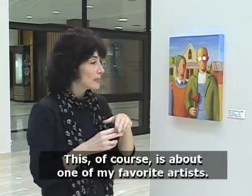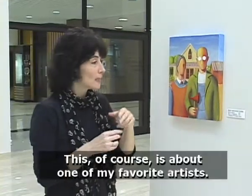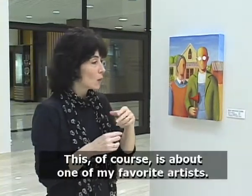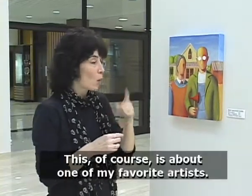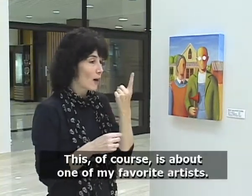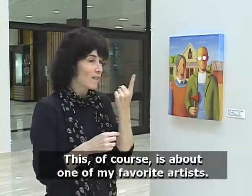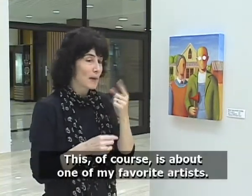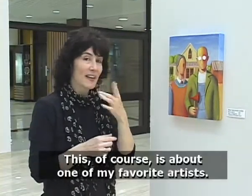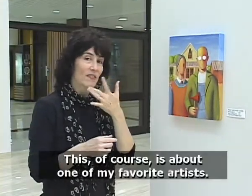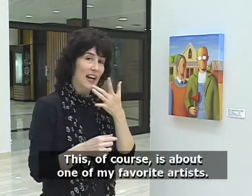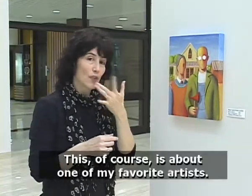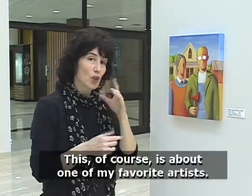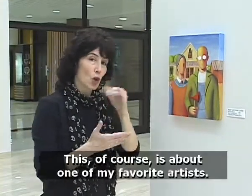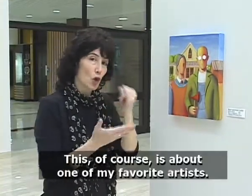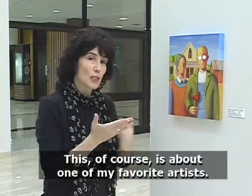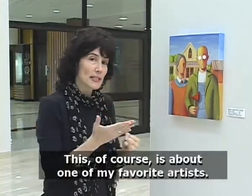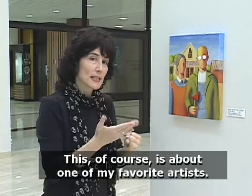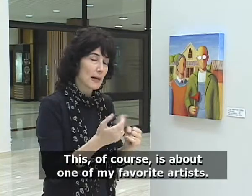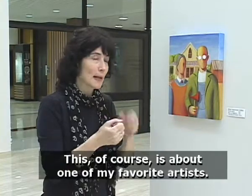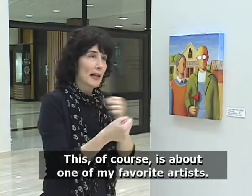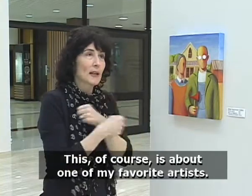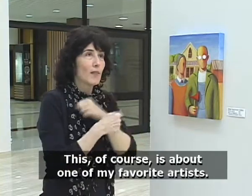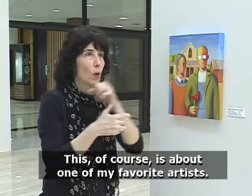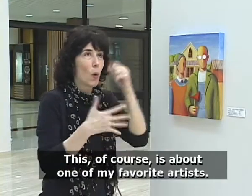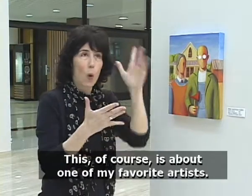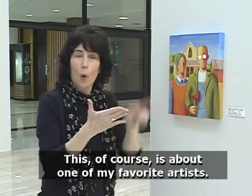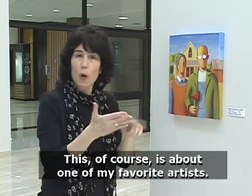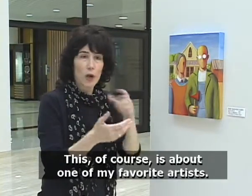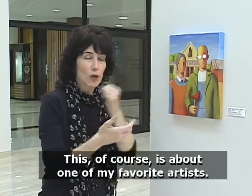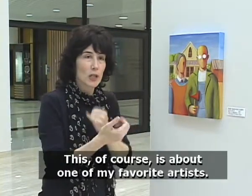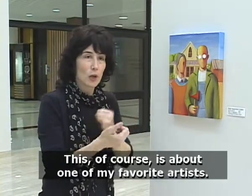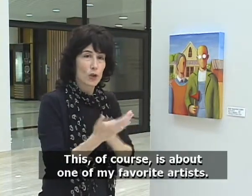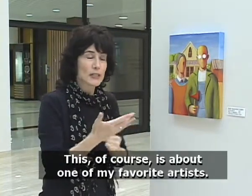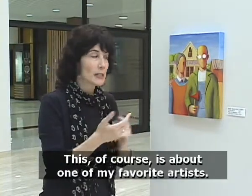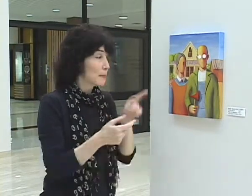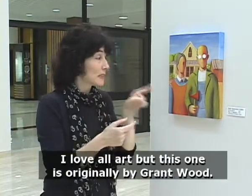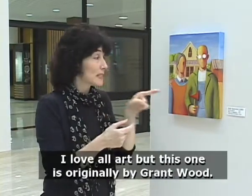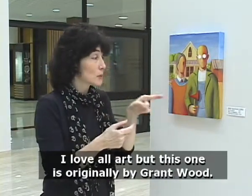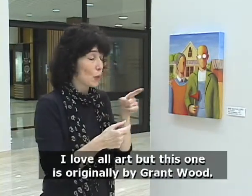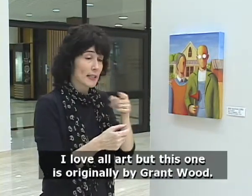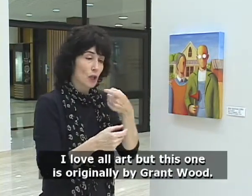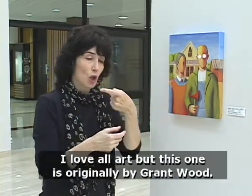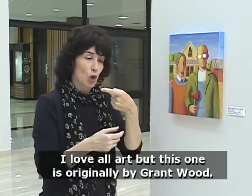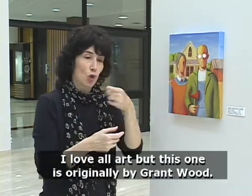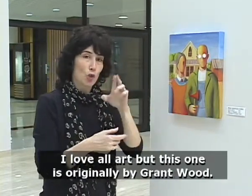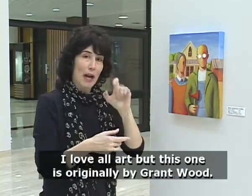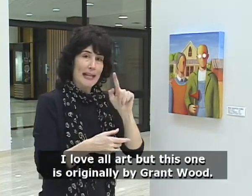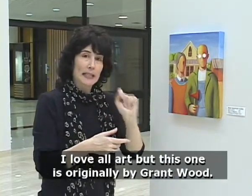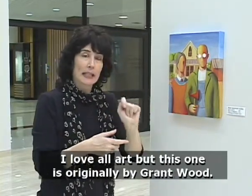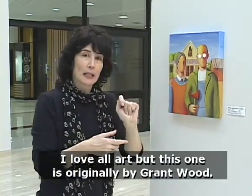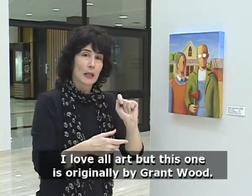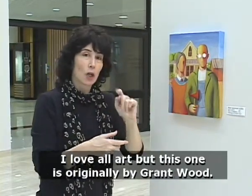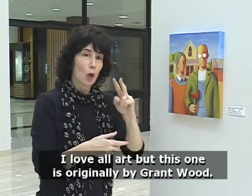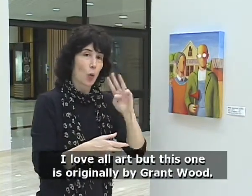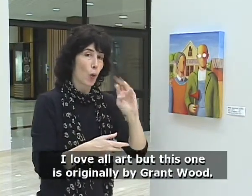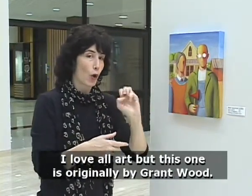This, of course, is about one of my favorite artists. I love all art, but this one